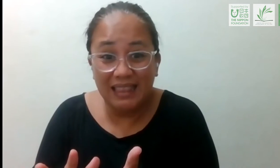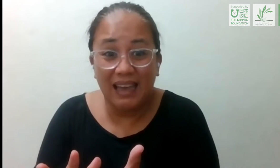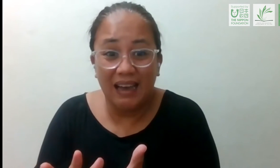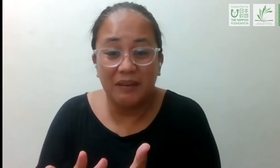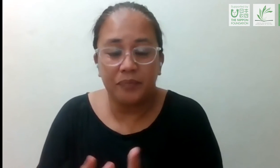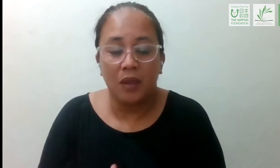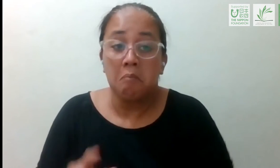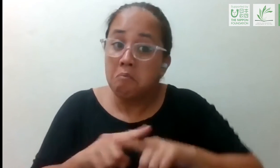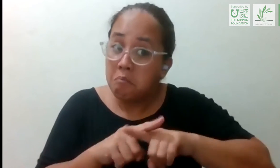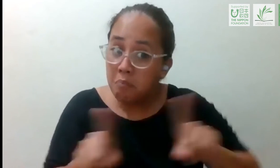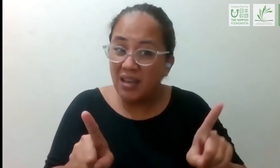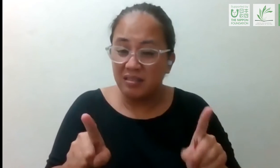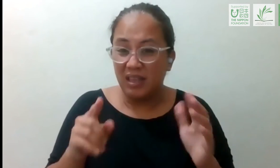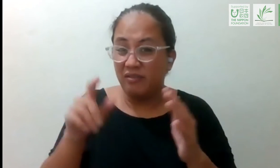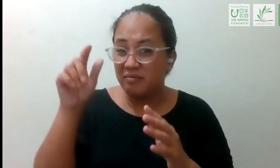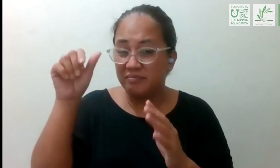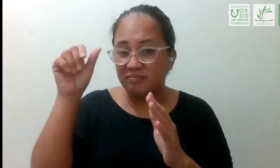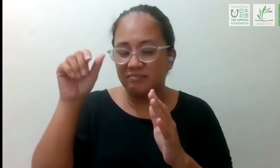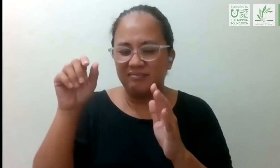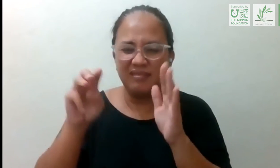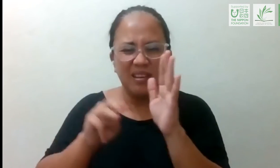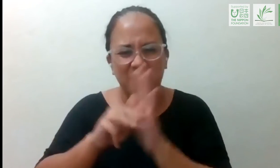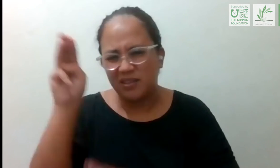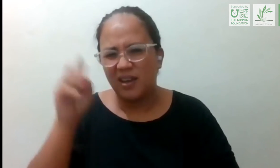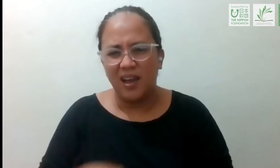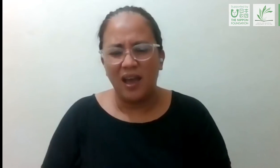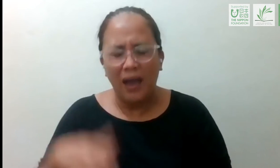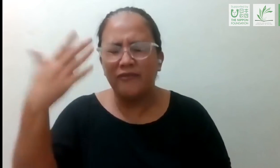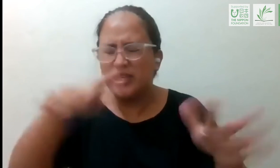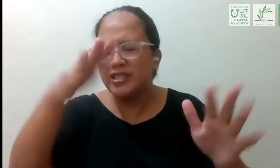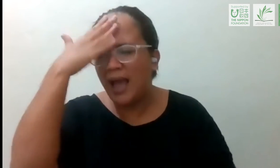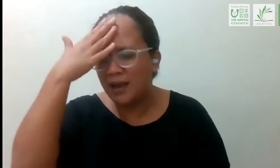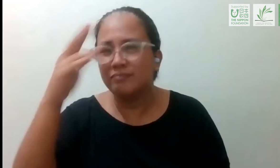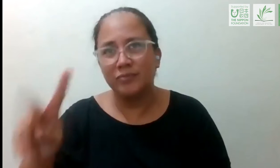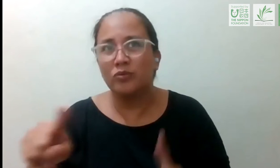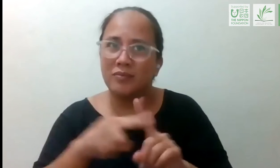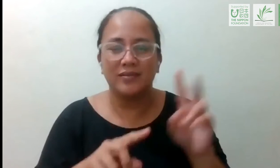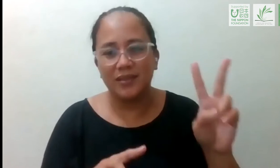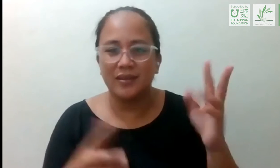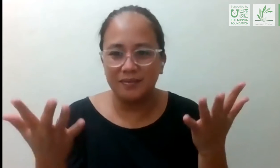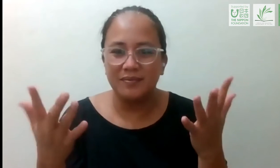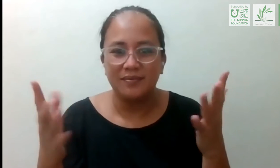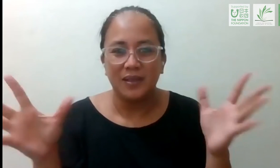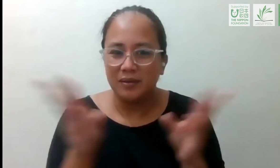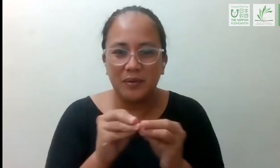But if you were older, I mean, you know the answer to 2 plus 3, but if I said, for example,